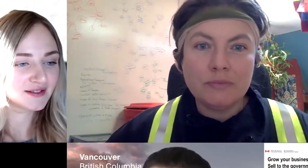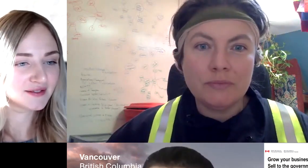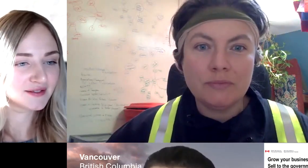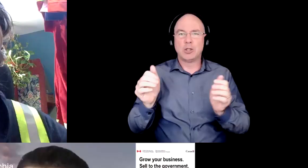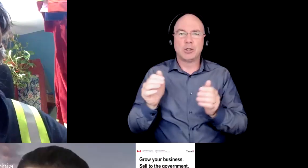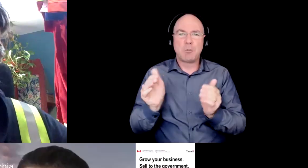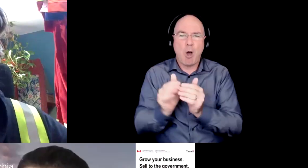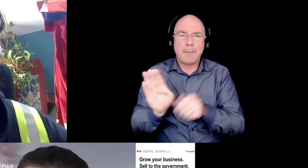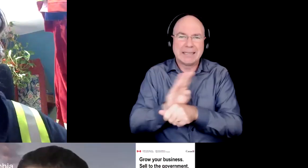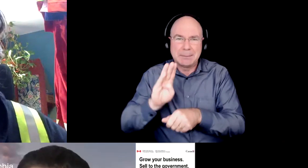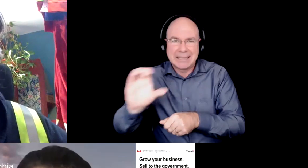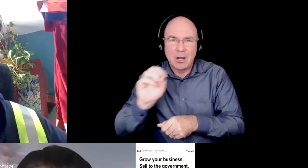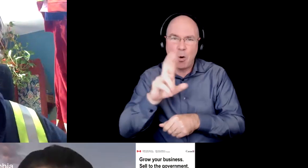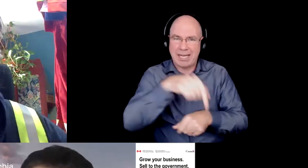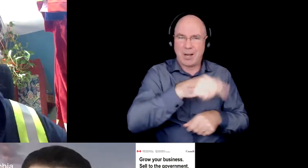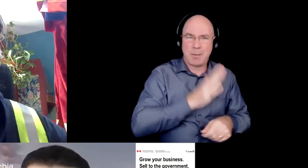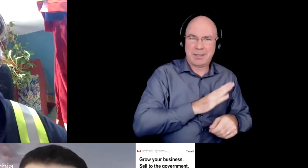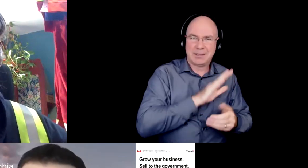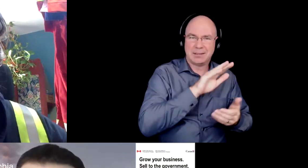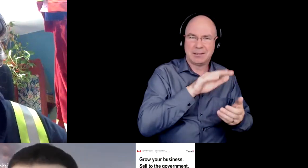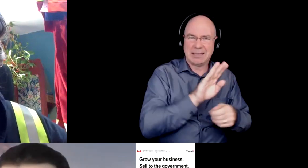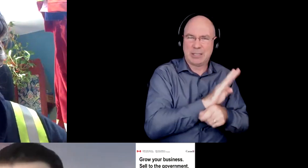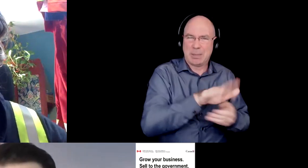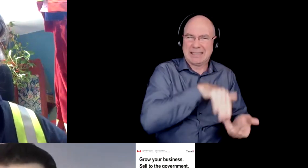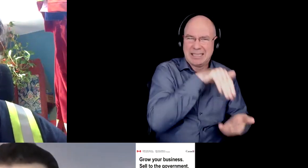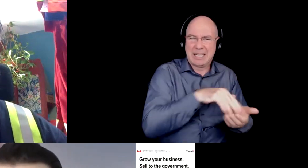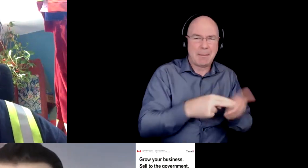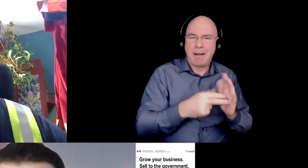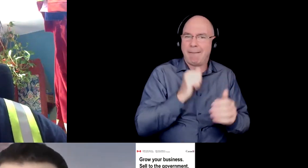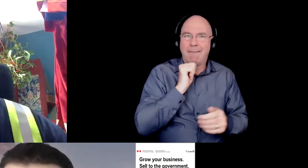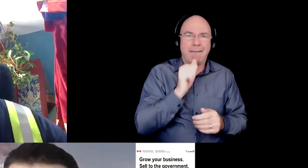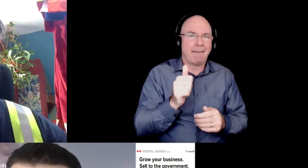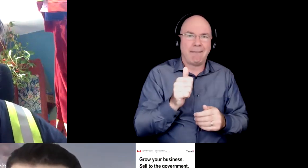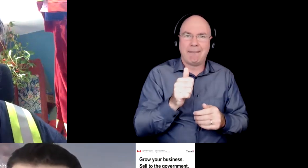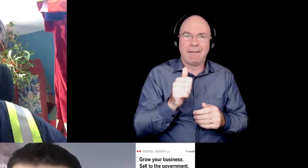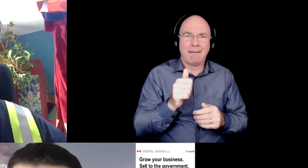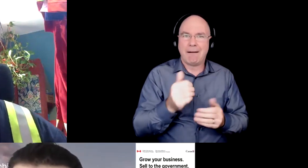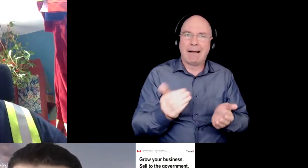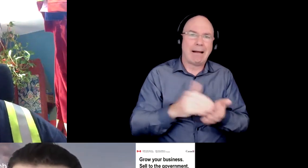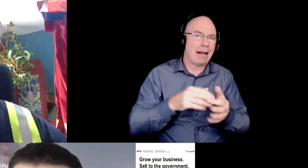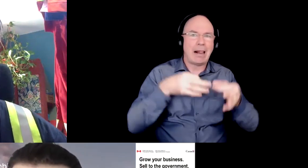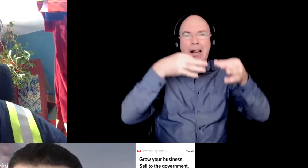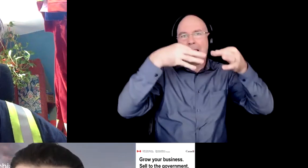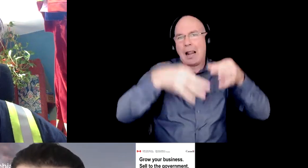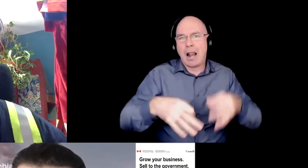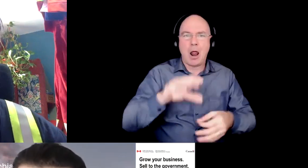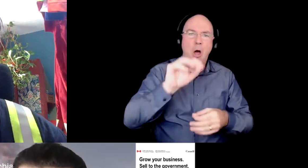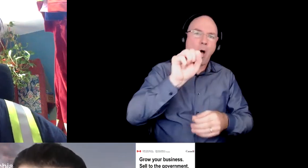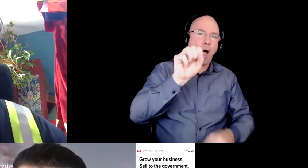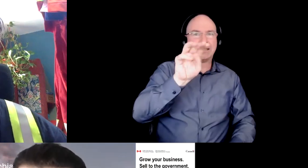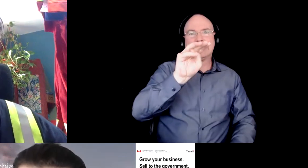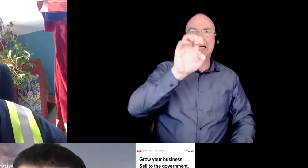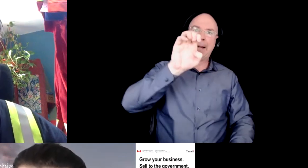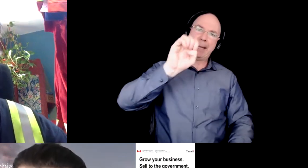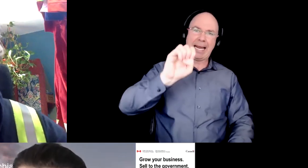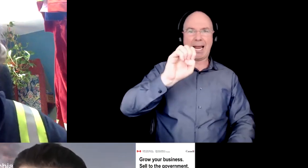even here at Women's Enterprise Center. So we're not going to do the OSME, my sort of typical OSME deck